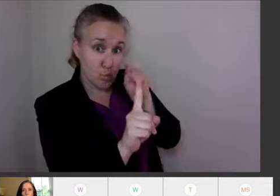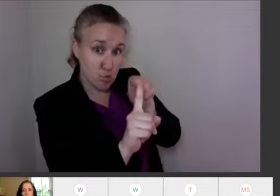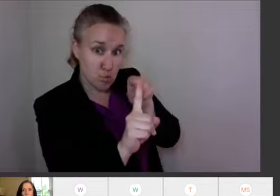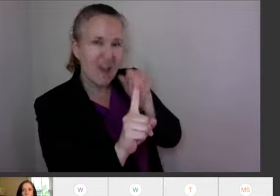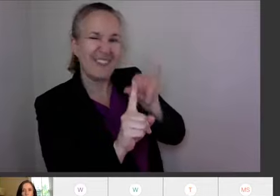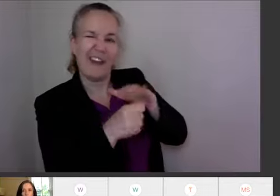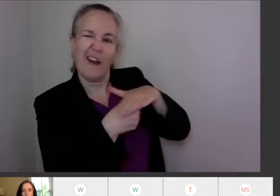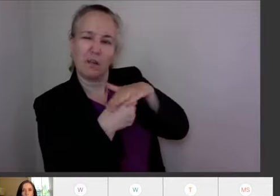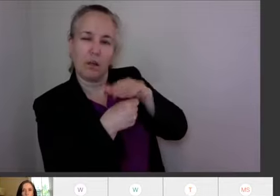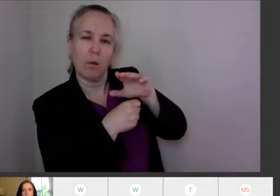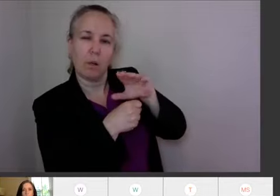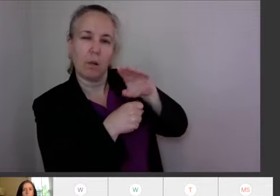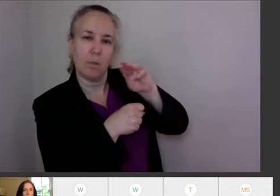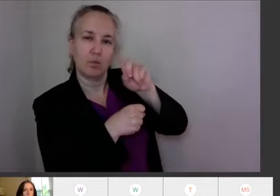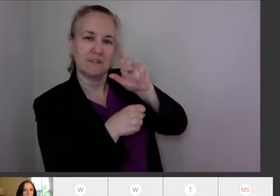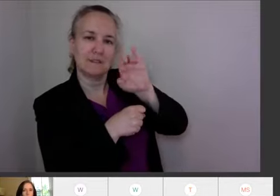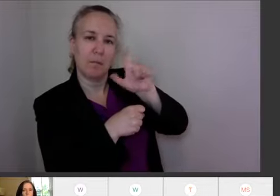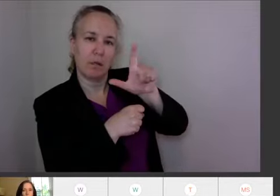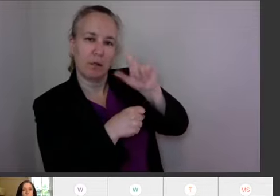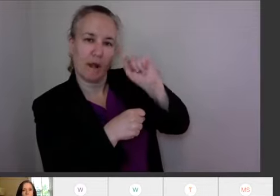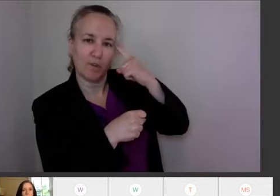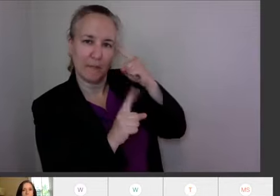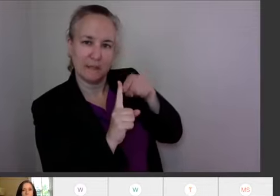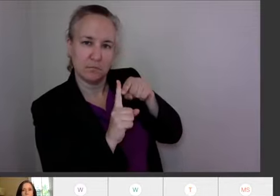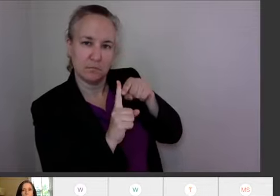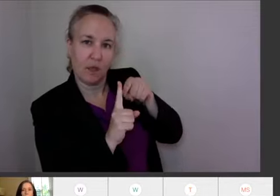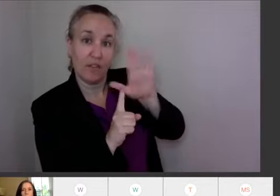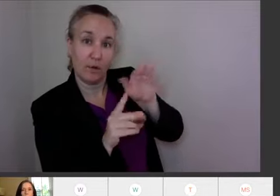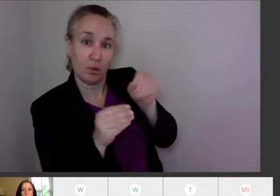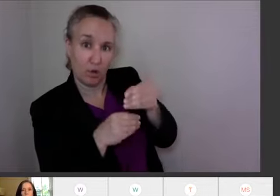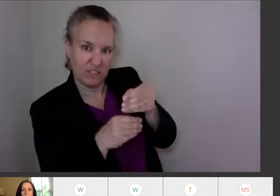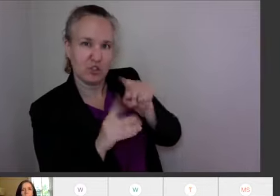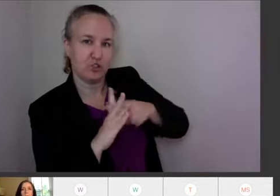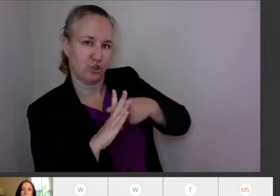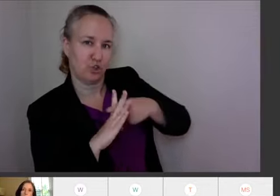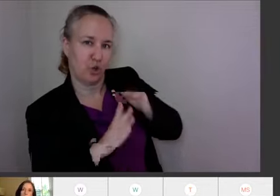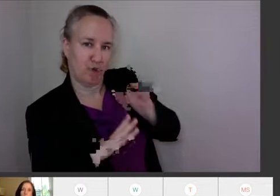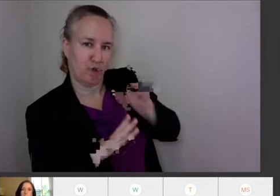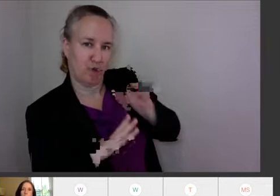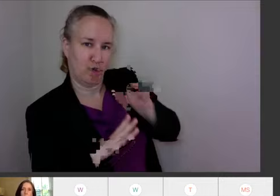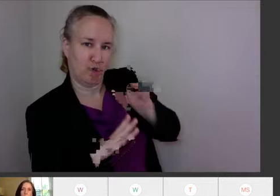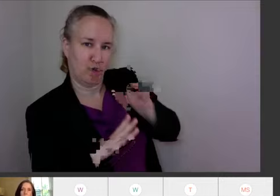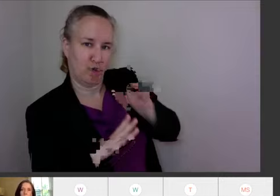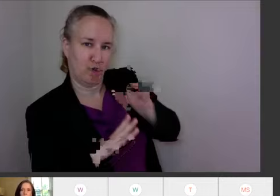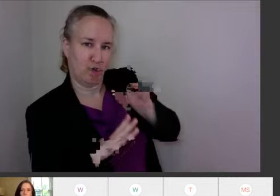local municipal government and start there. That would be my advice.